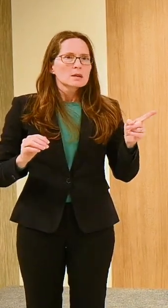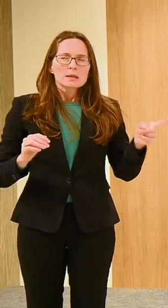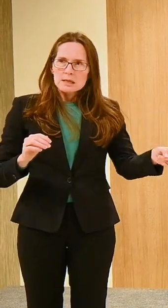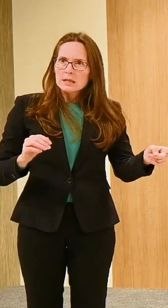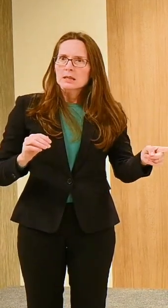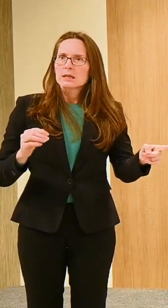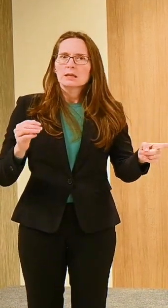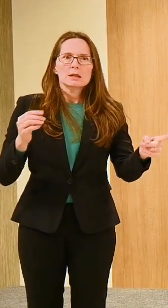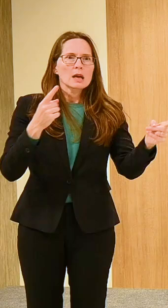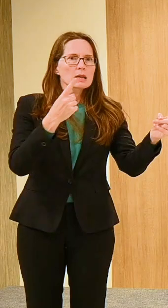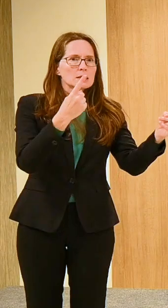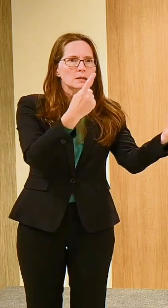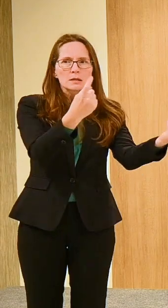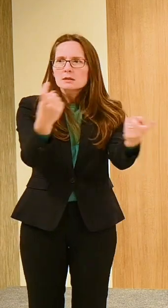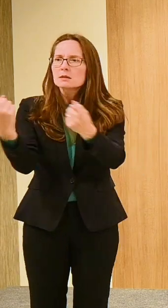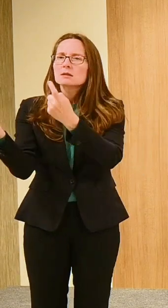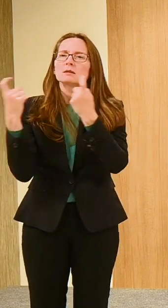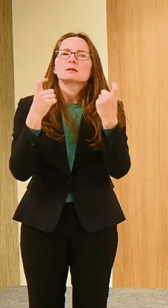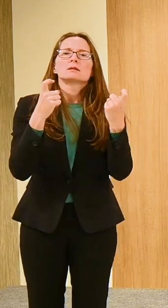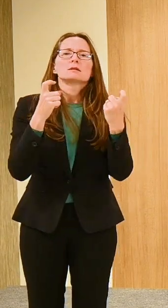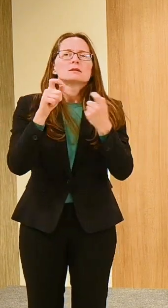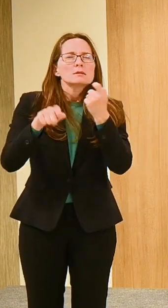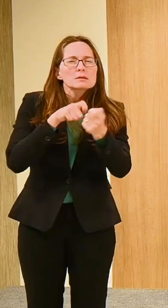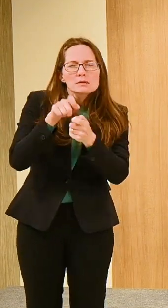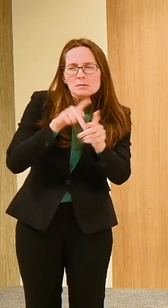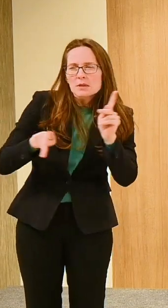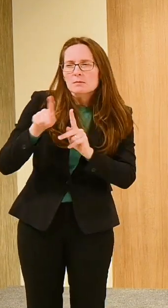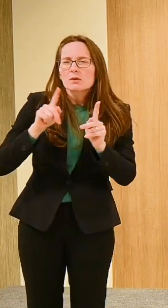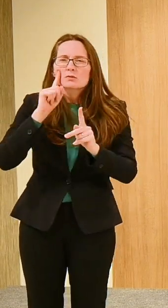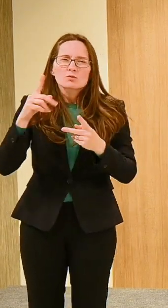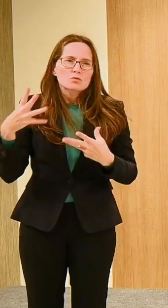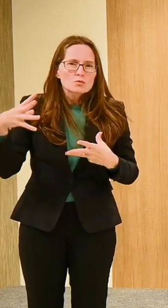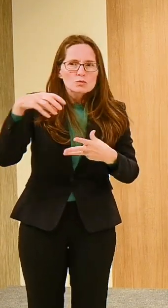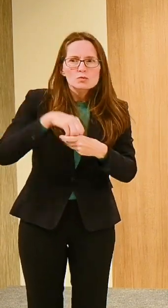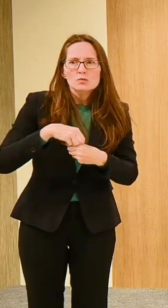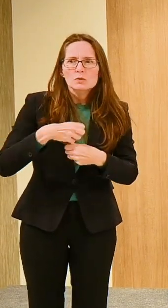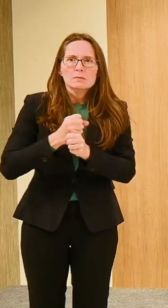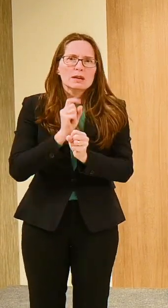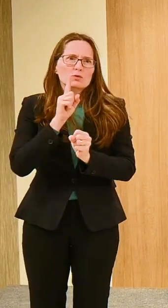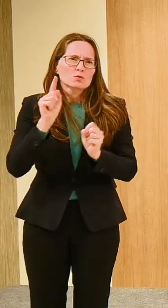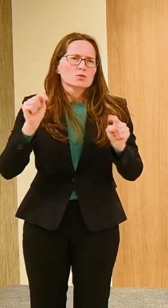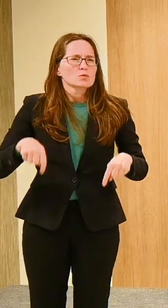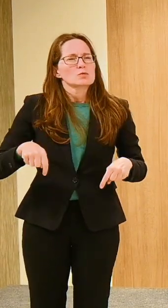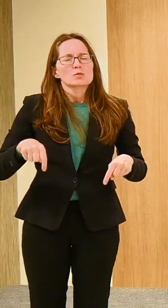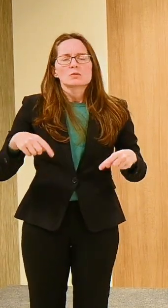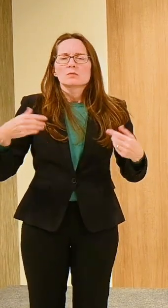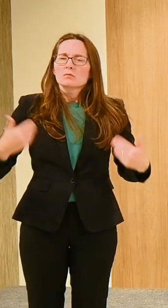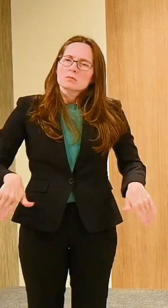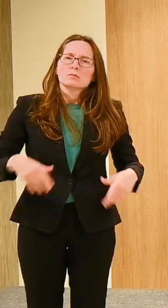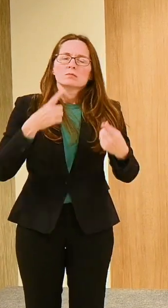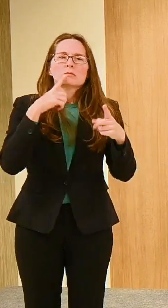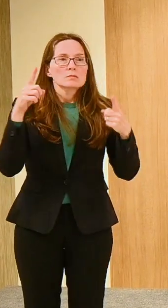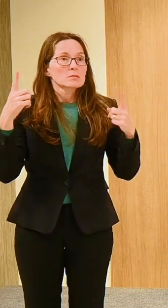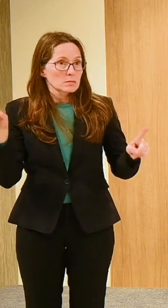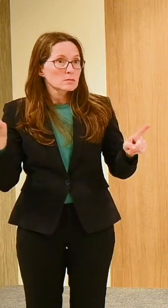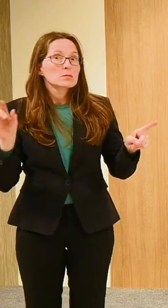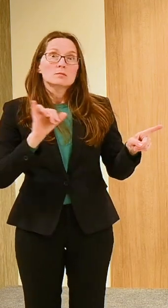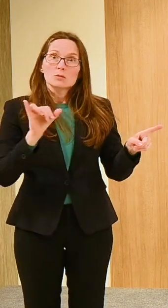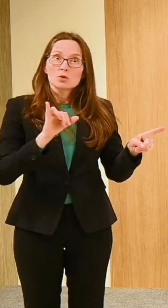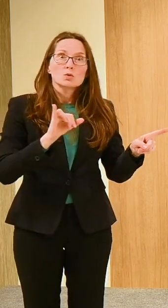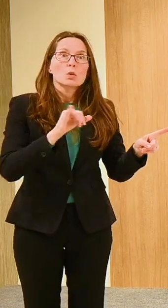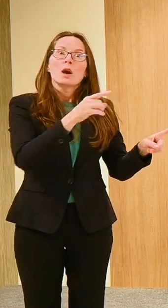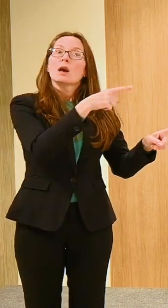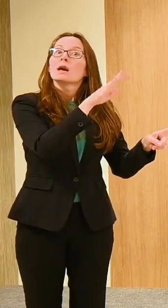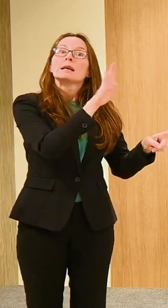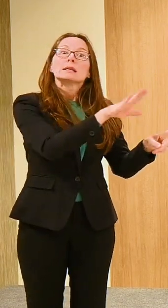that we needed in order to see why this was so important and how we could then talk to our constituents about